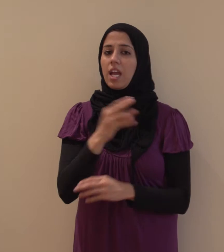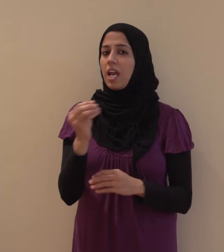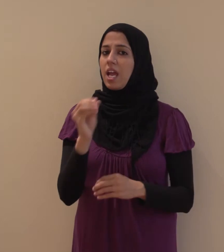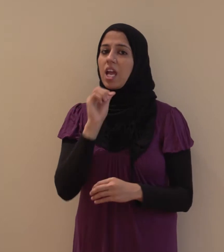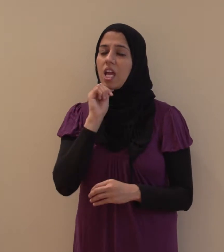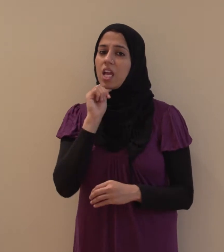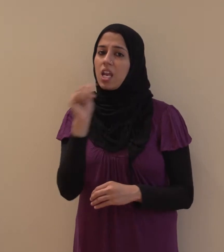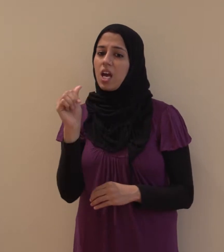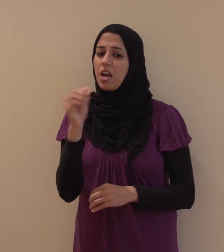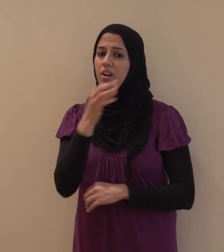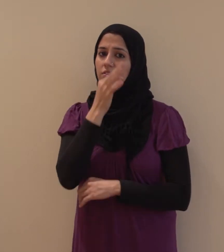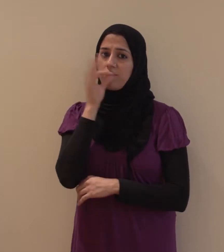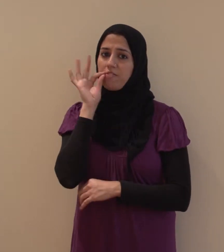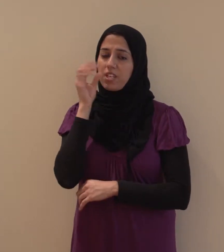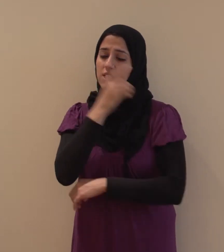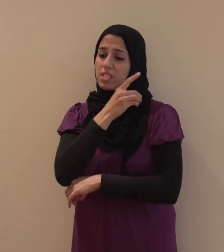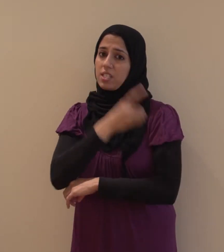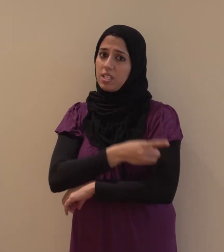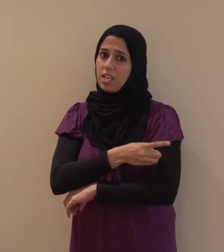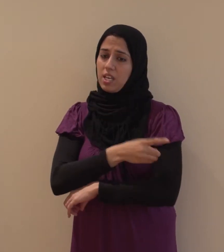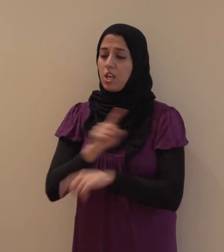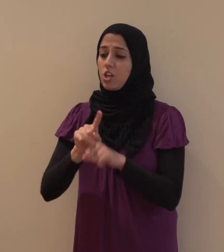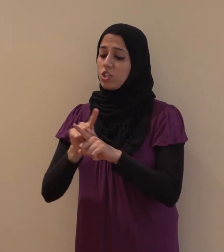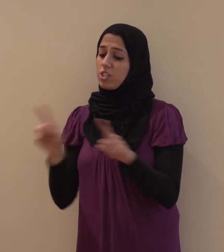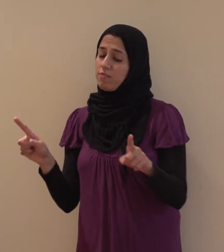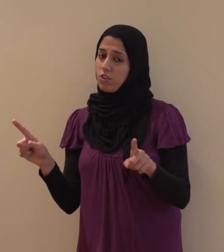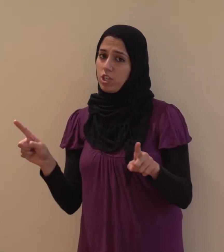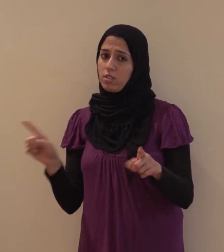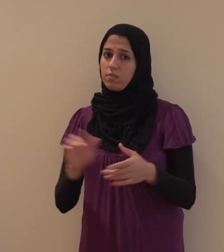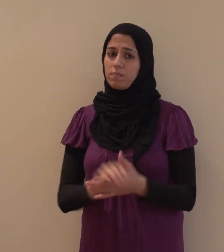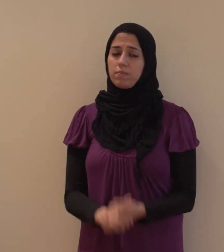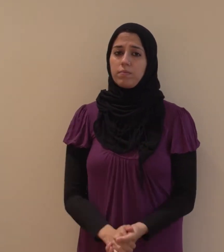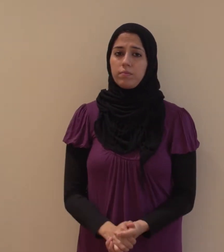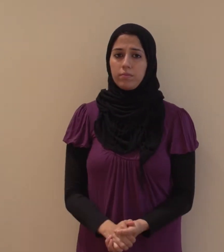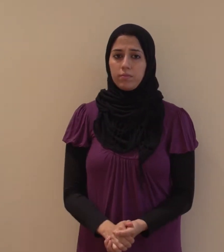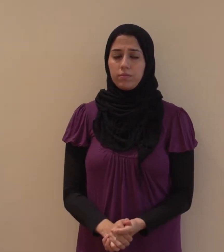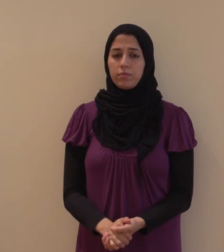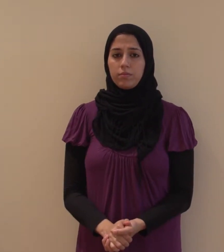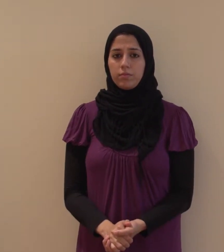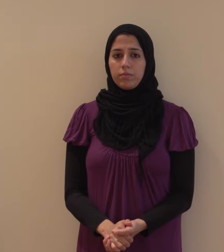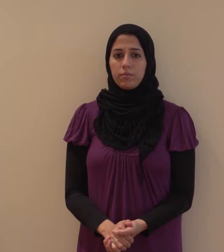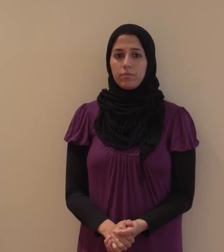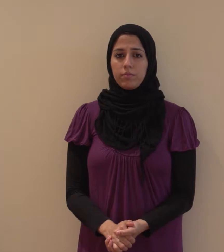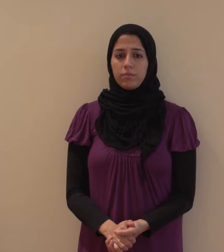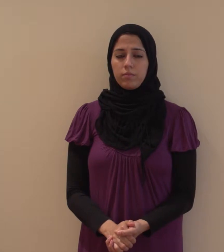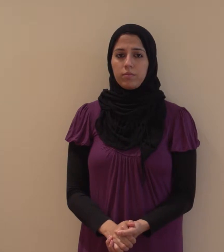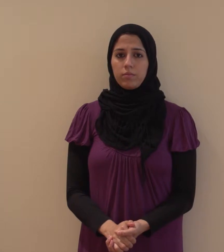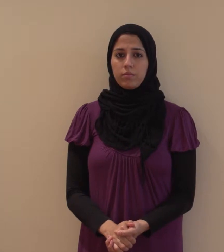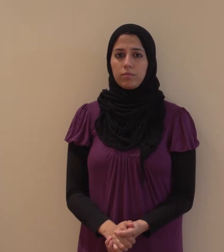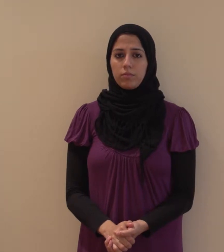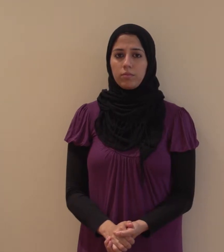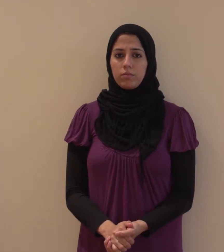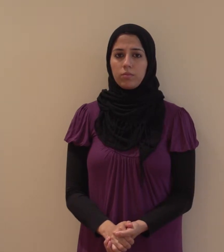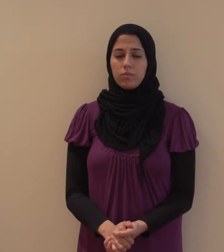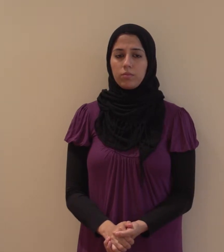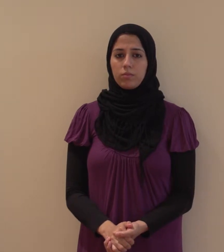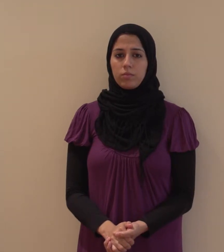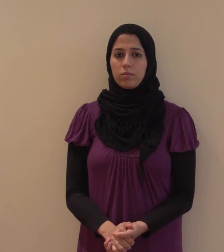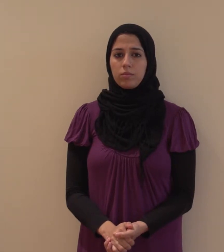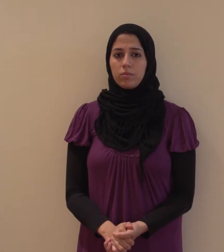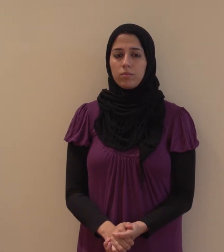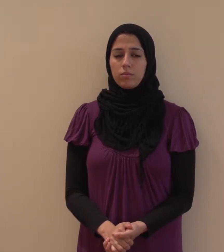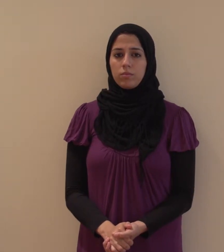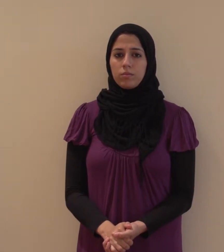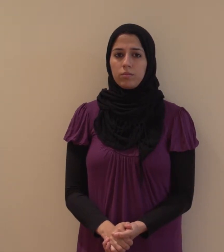of hikmah, he is mentioning that our ears and tongue also should fast. What is the fast of our ears? That we should stay